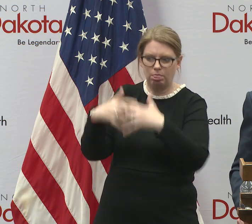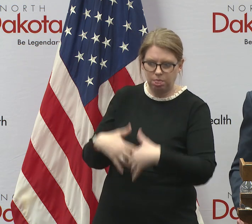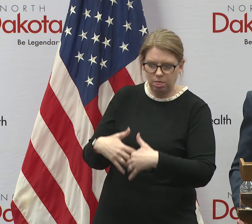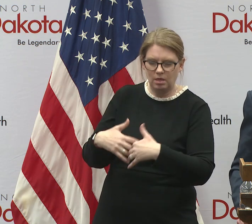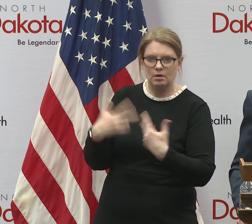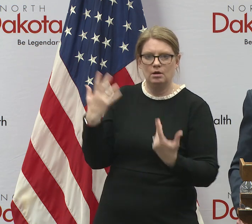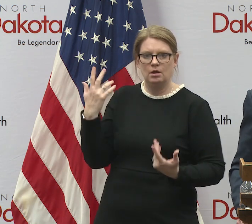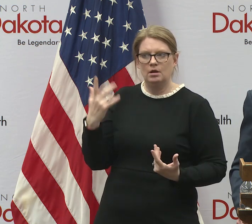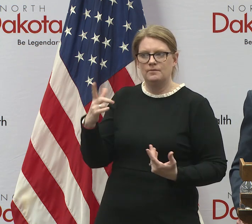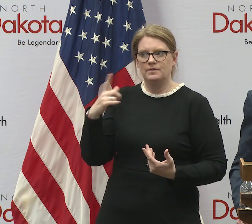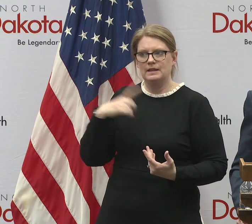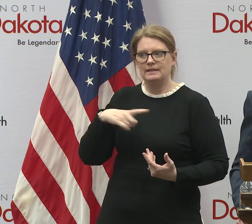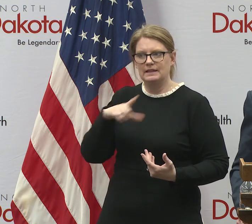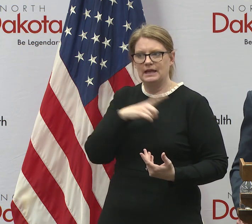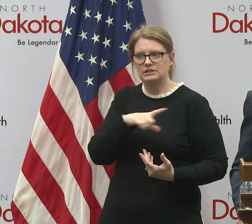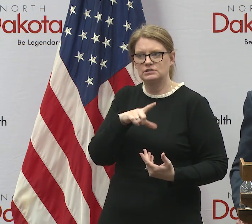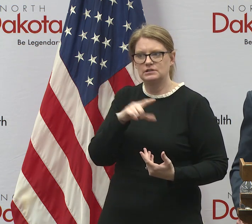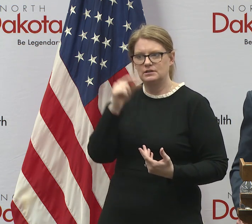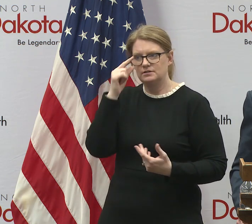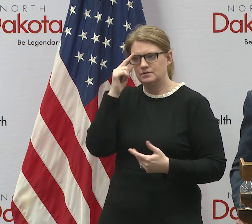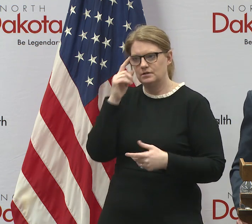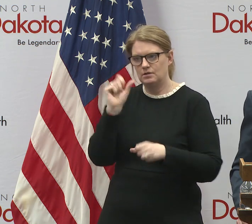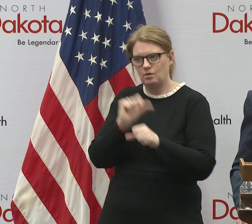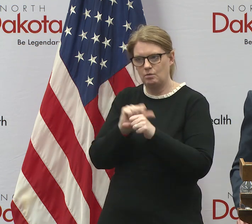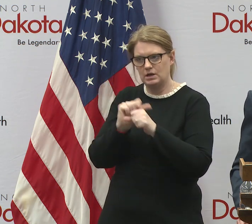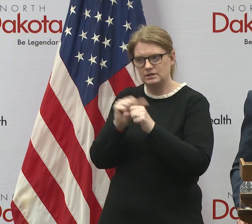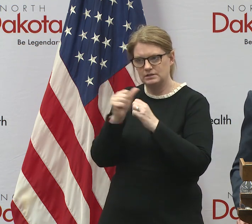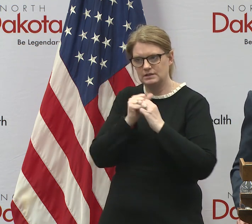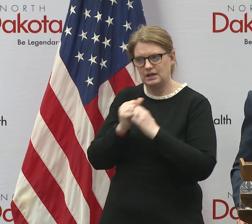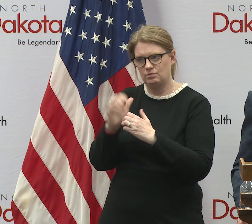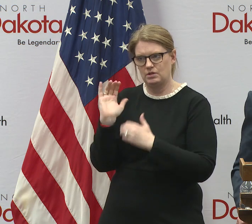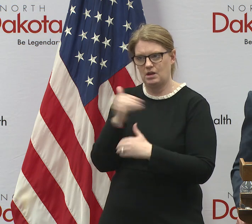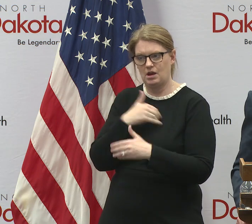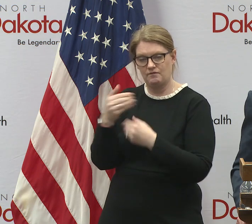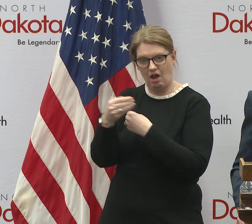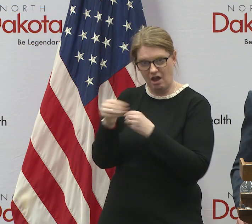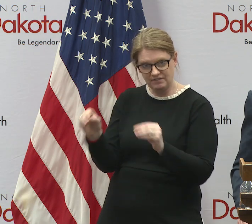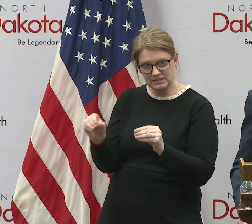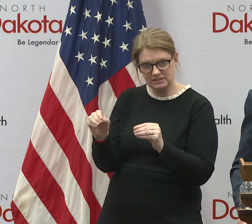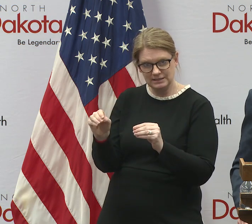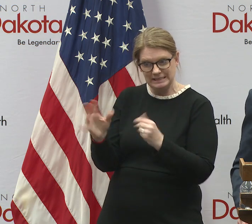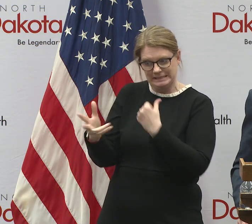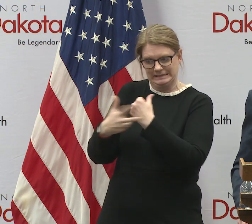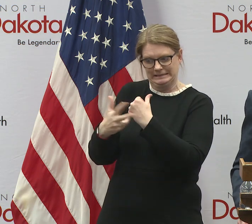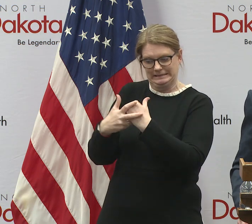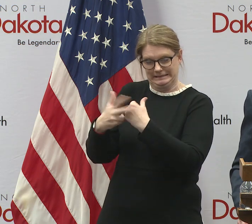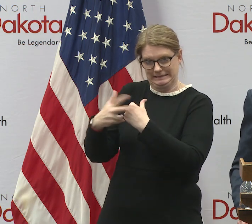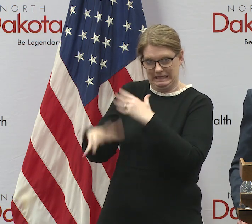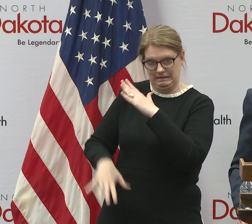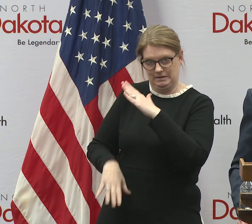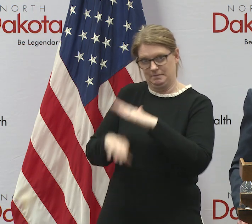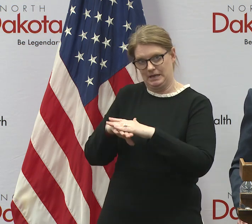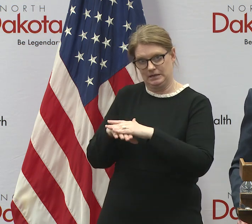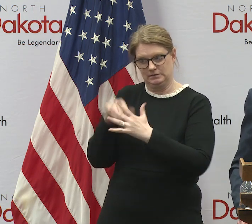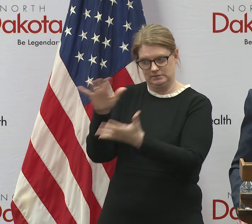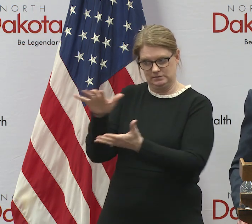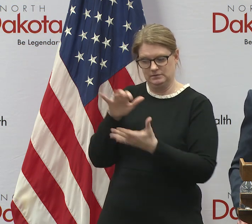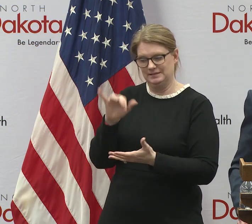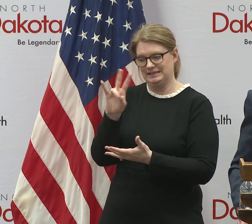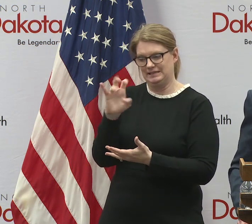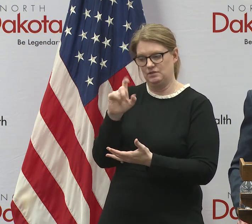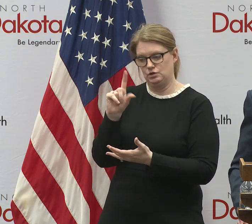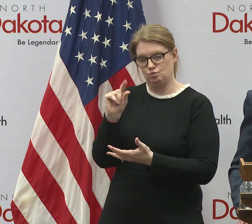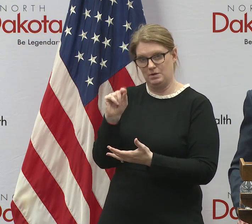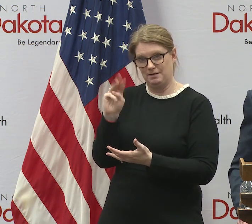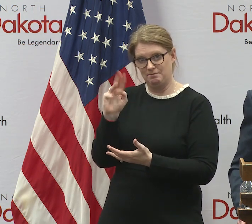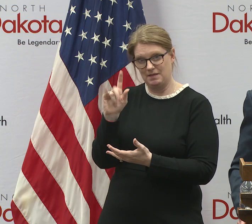the legislature worked together with our office and wisely saved the maximum amount possible, $720 million